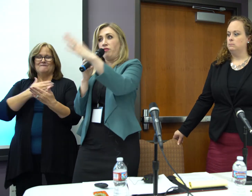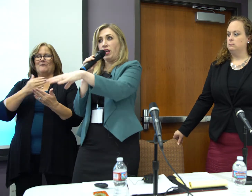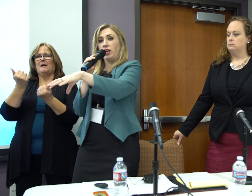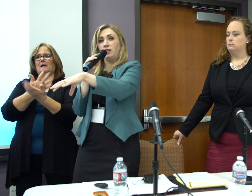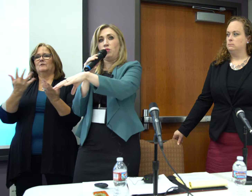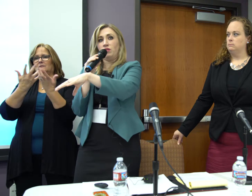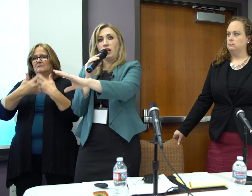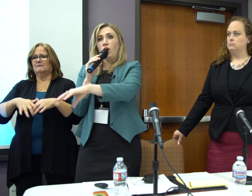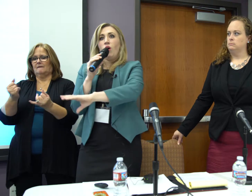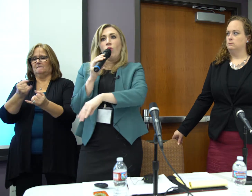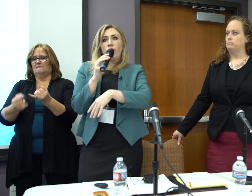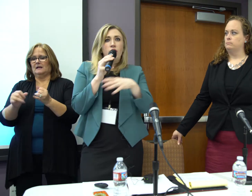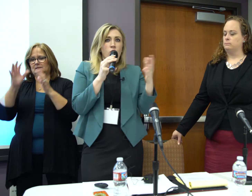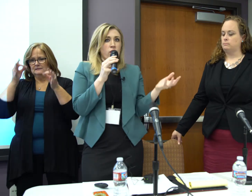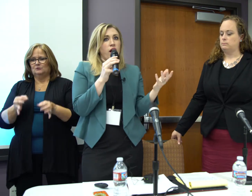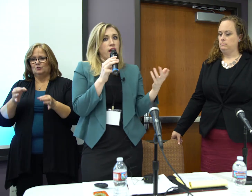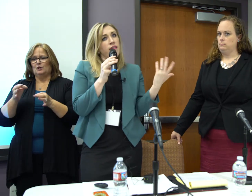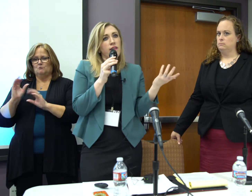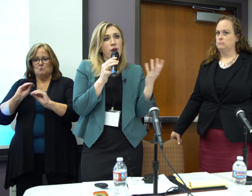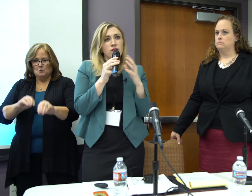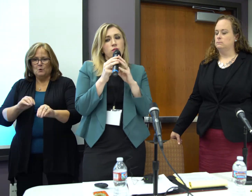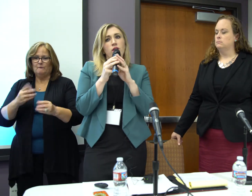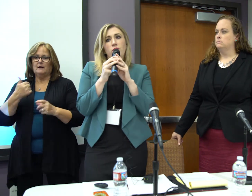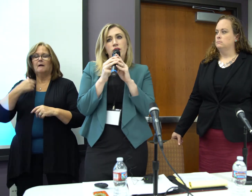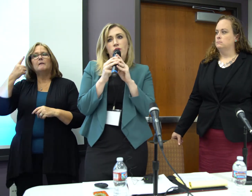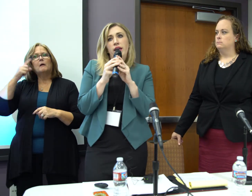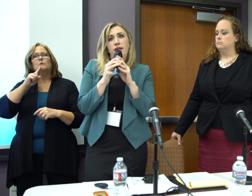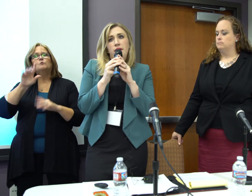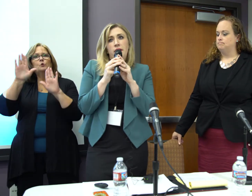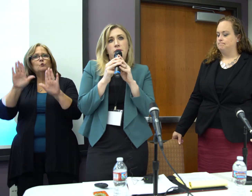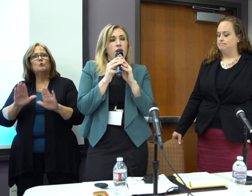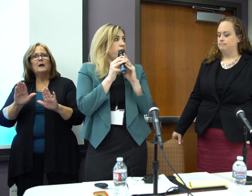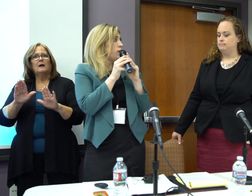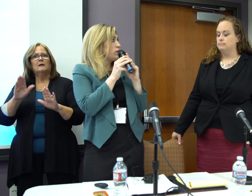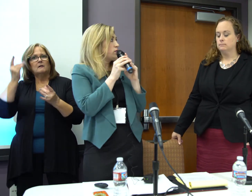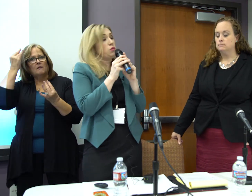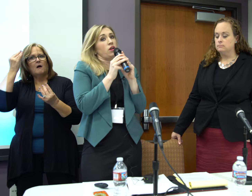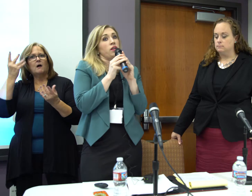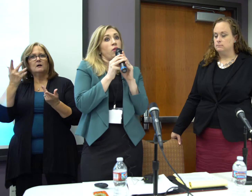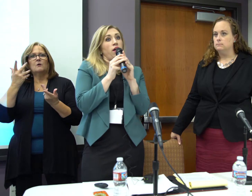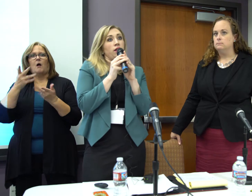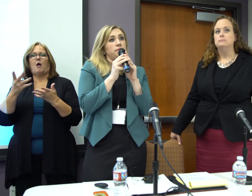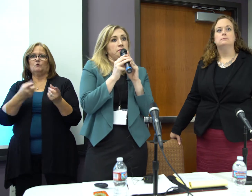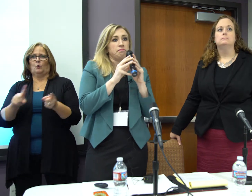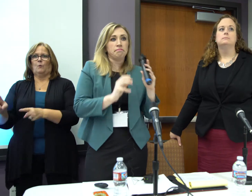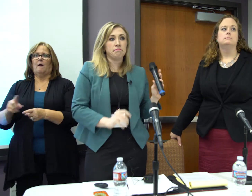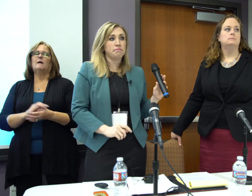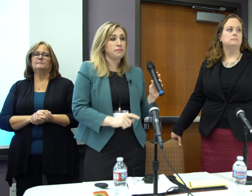is kind of finalized and moved in, or not. And I thought that was a really great thought that was already going